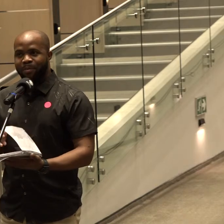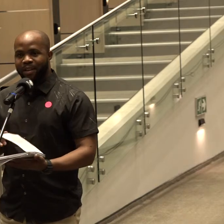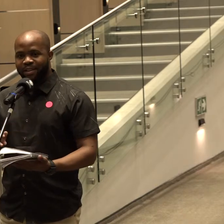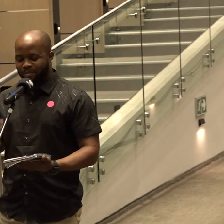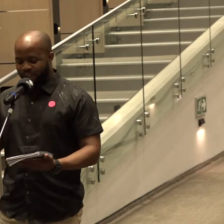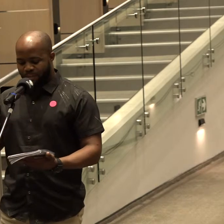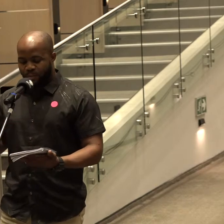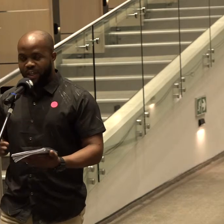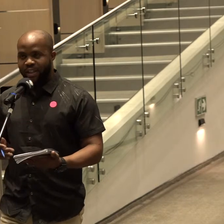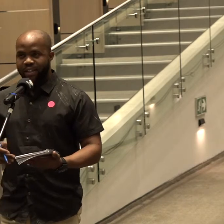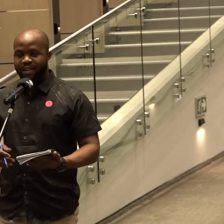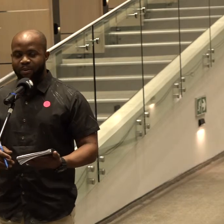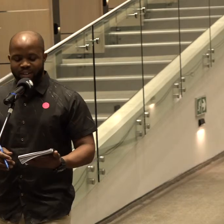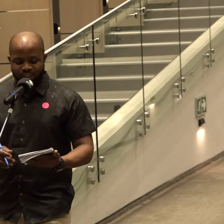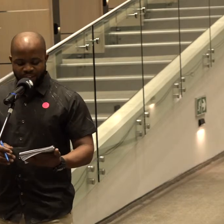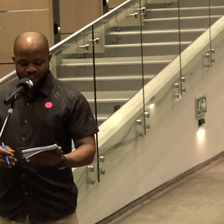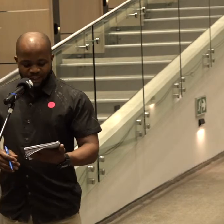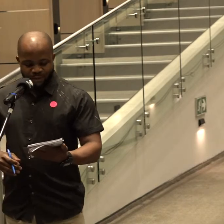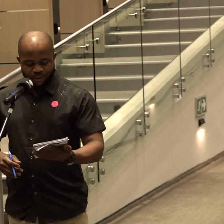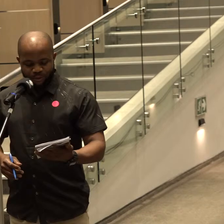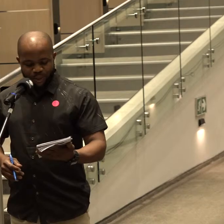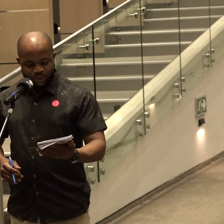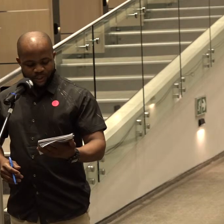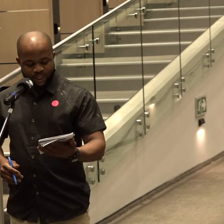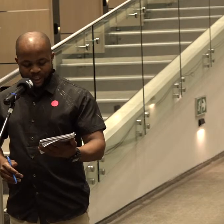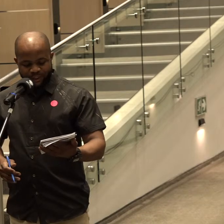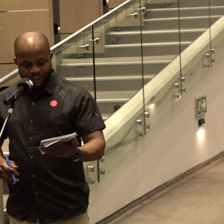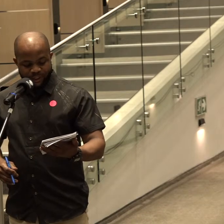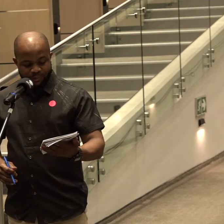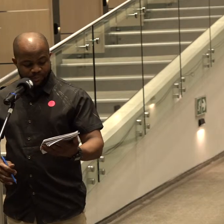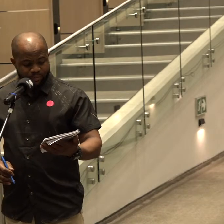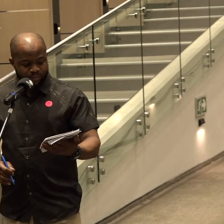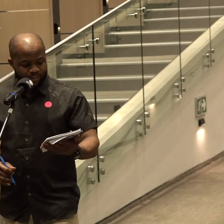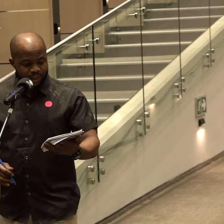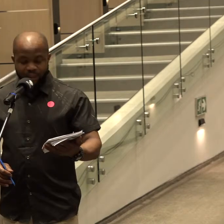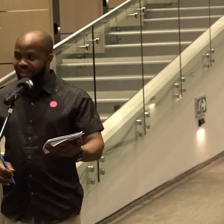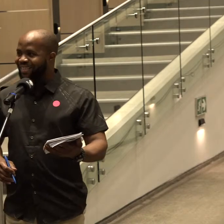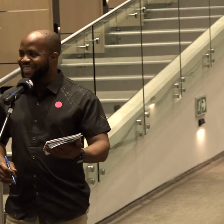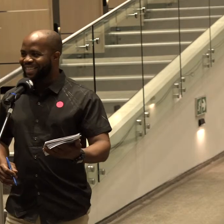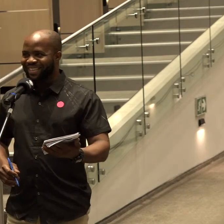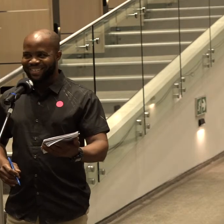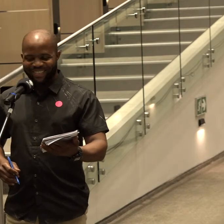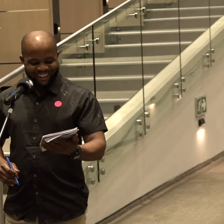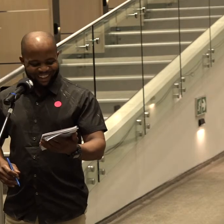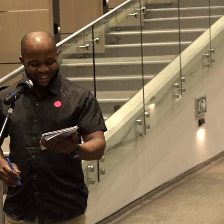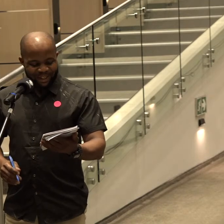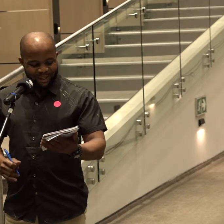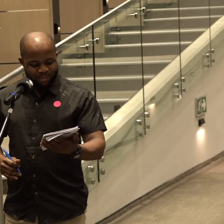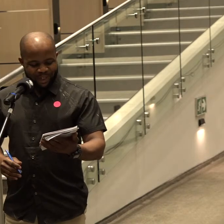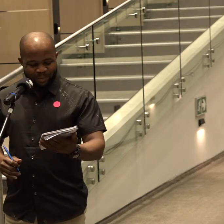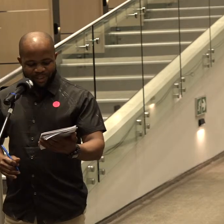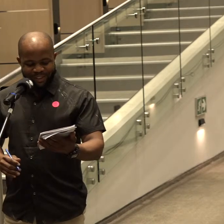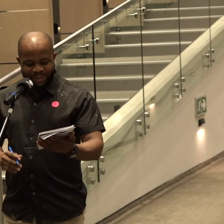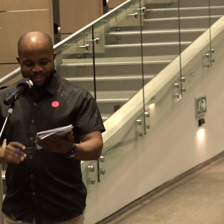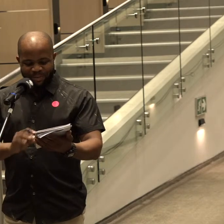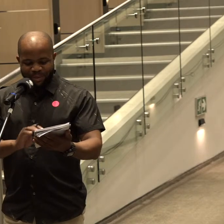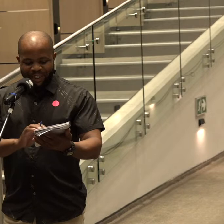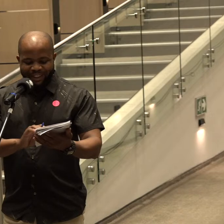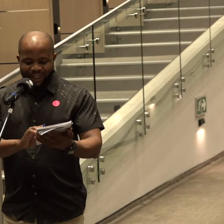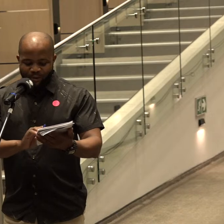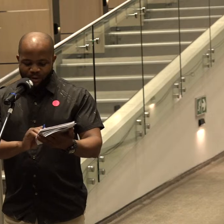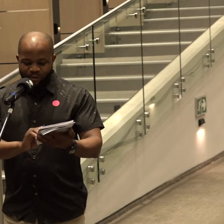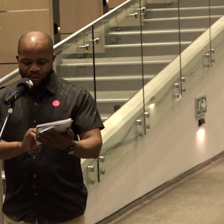might be offended by this but am I born again anyway so do you appreciate that greeting okay my name is